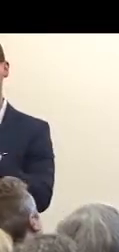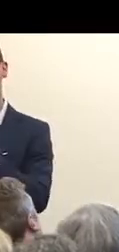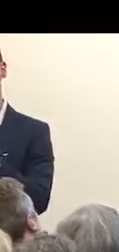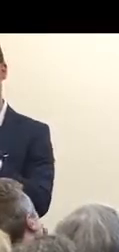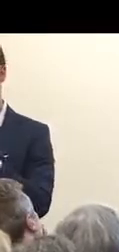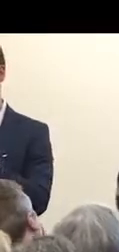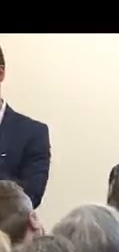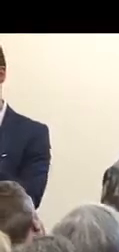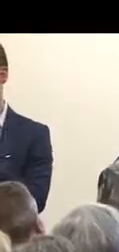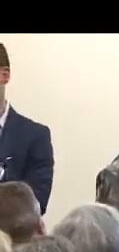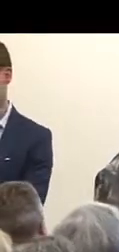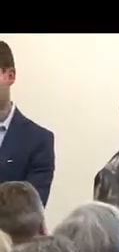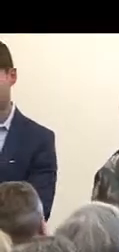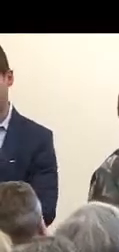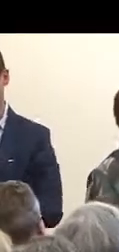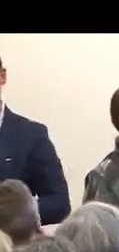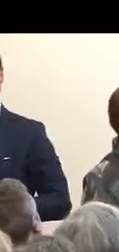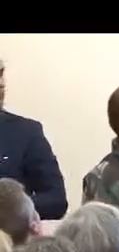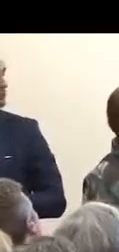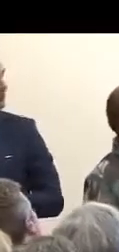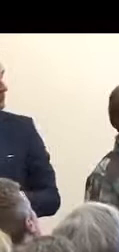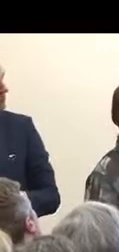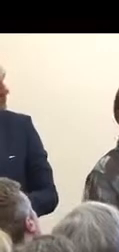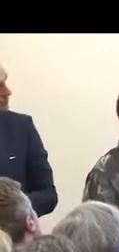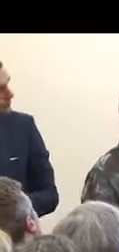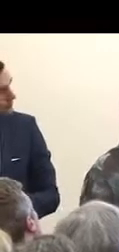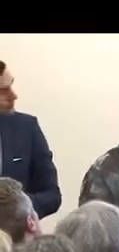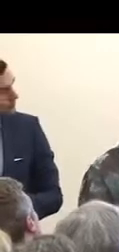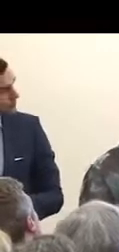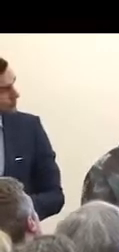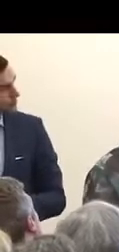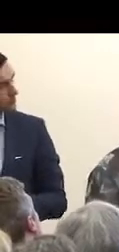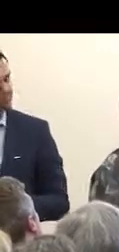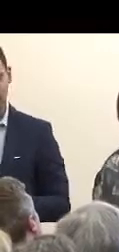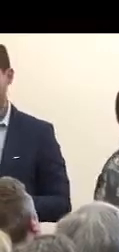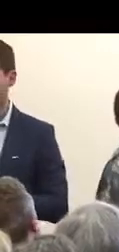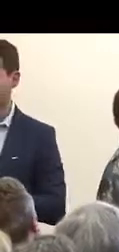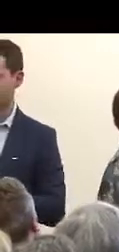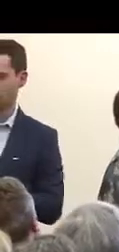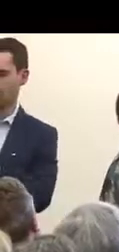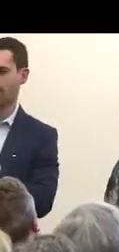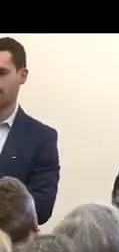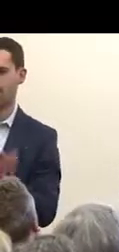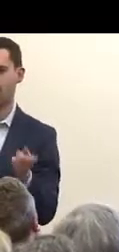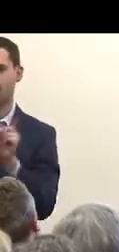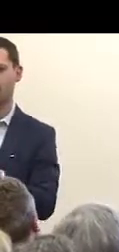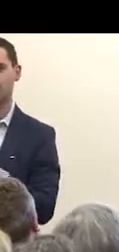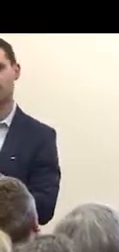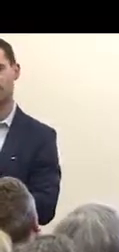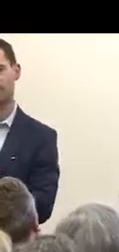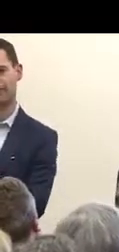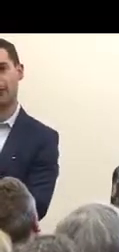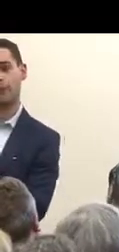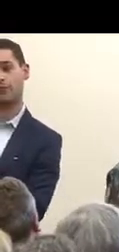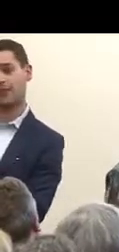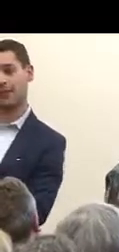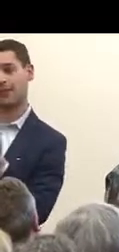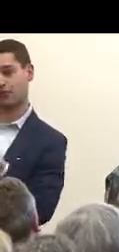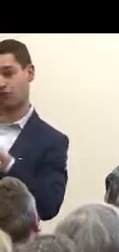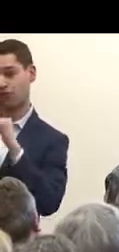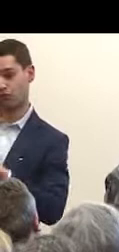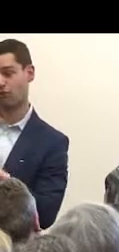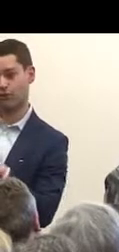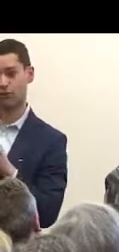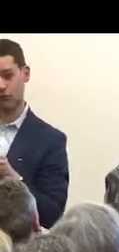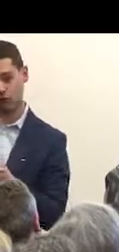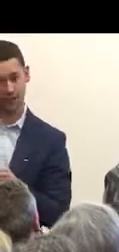again. There's a special thing that can happen to certain possessive constructions in Korean, where